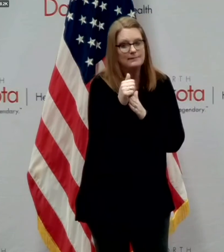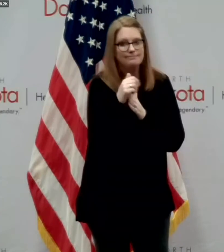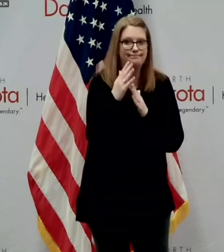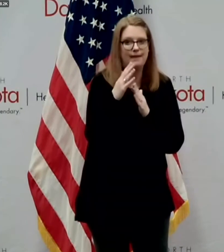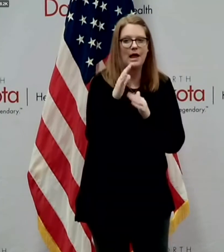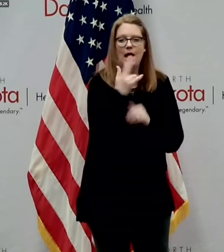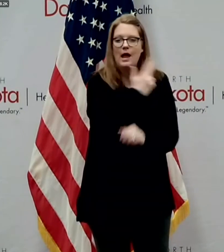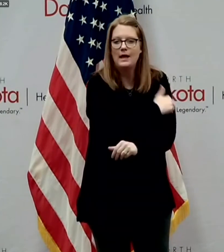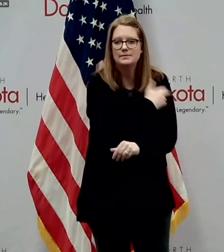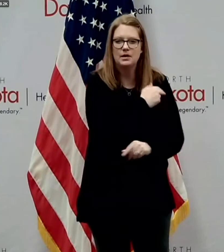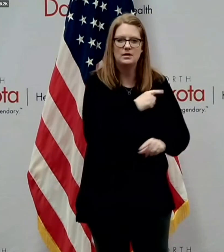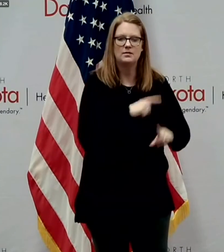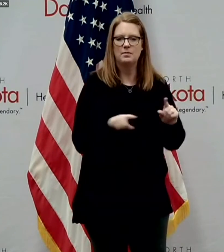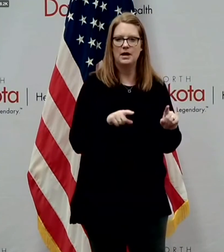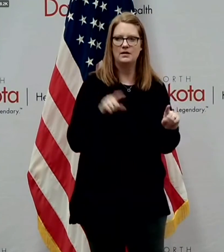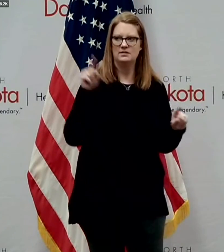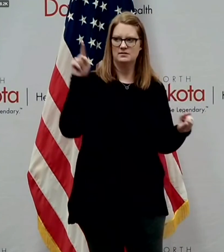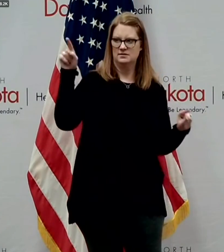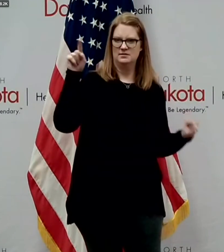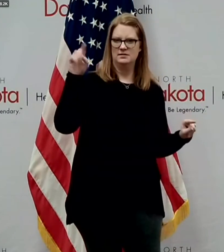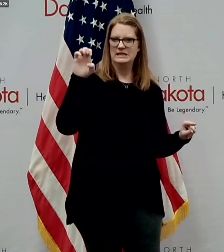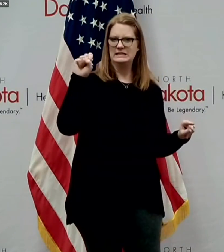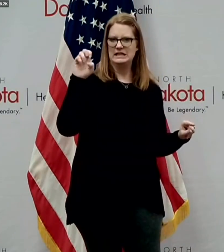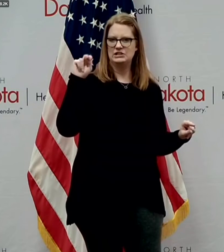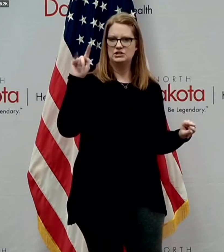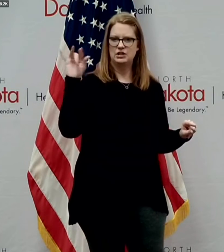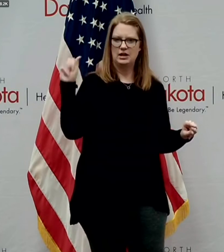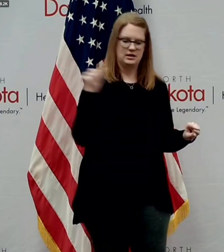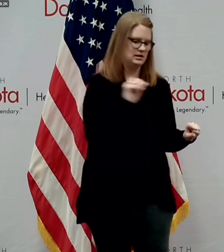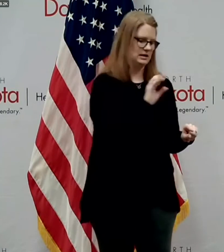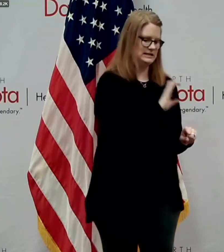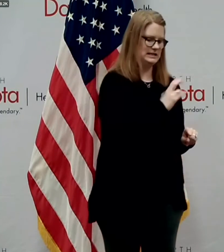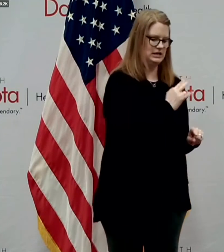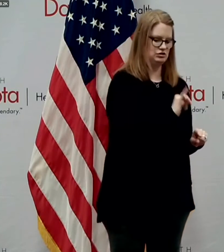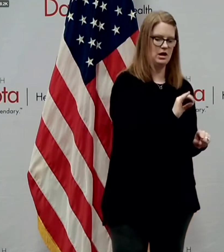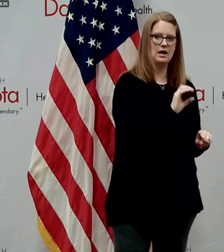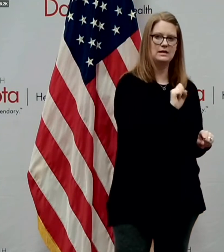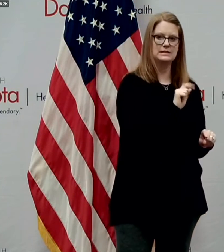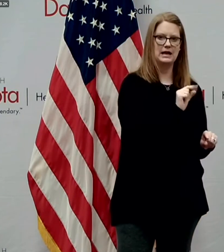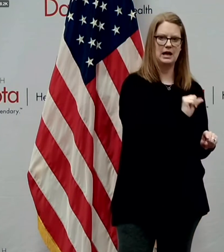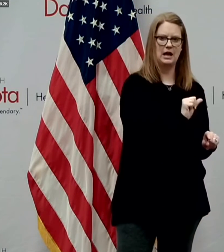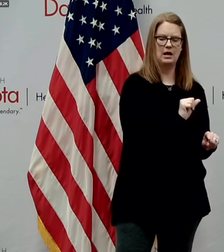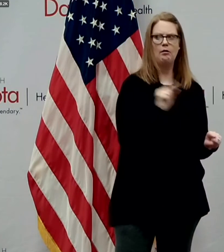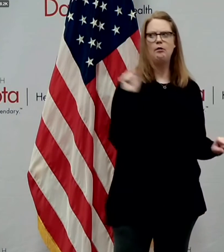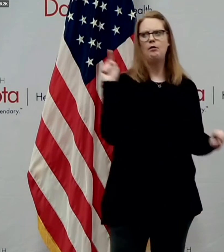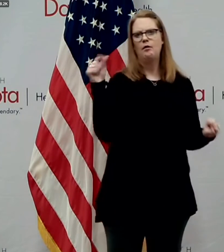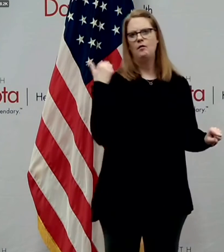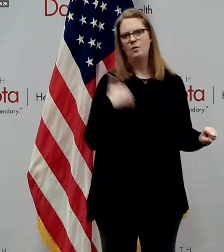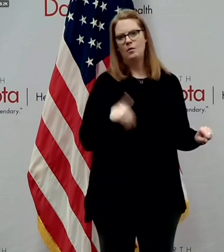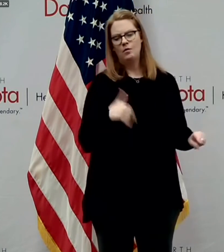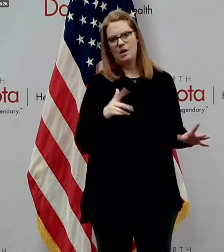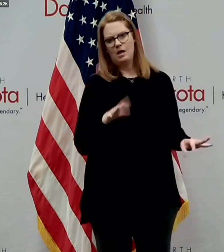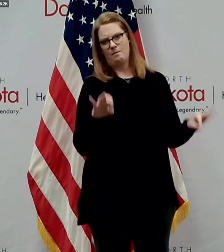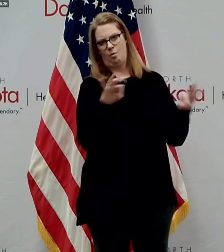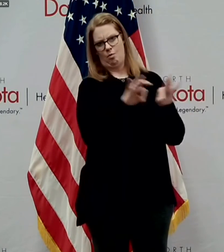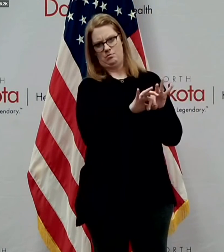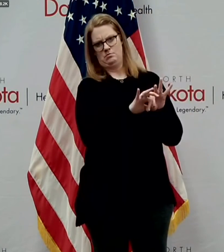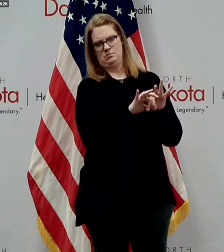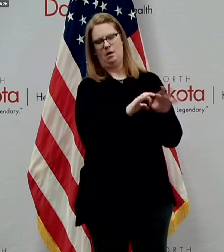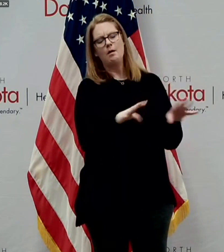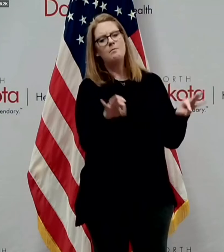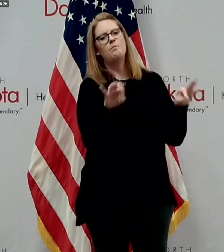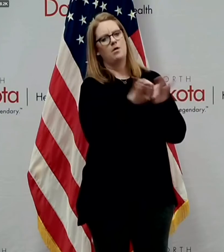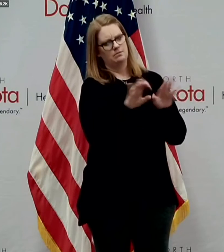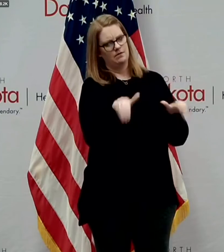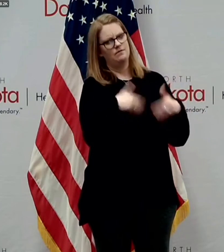and CHI, St. Alexis would be very, very important and very supportive to providing medical